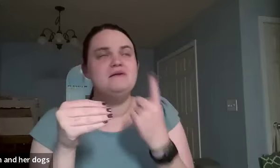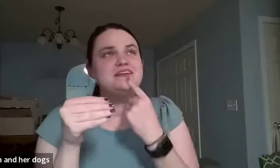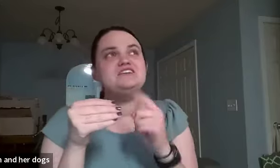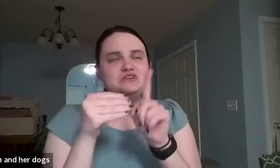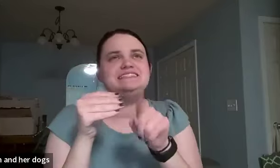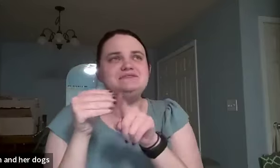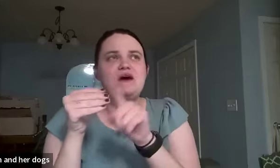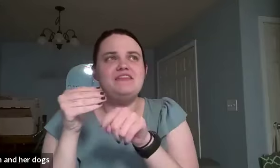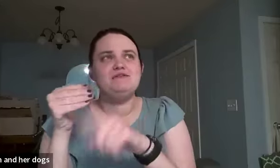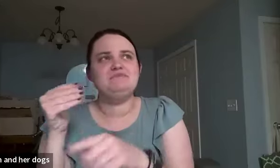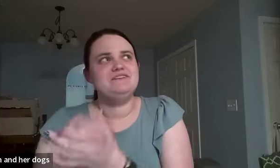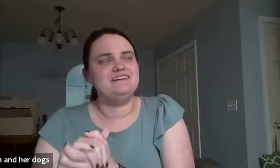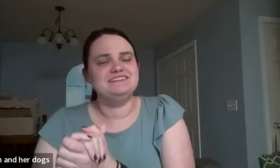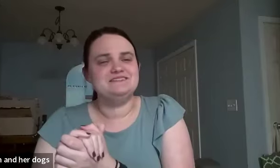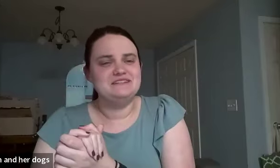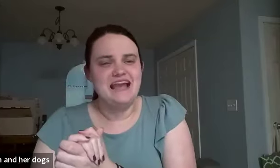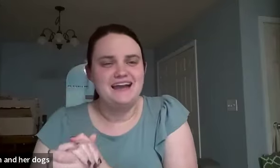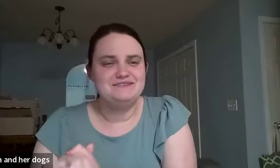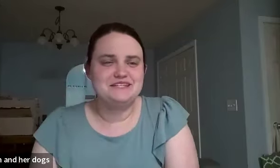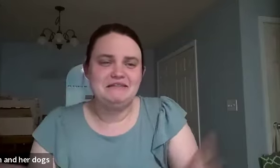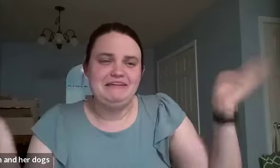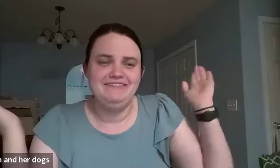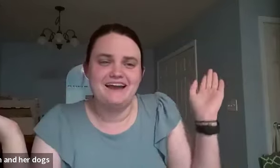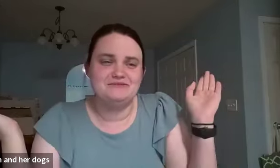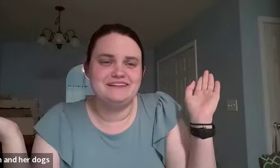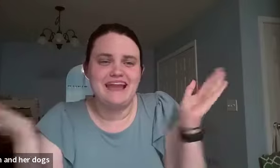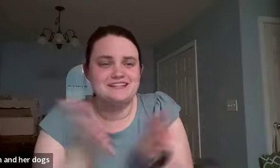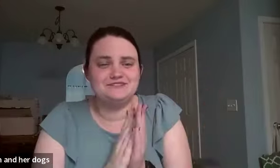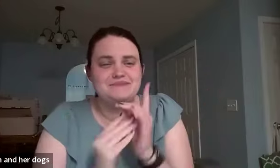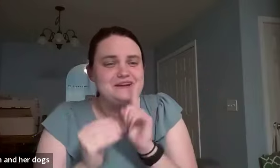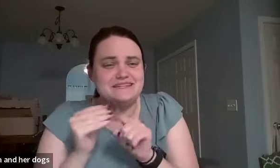I mean, I could see why that would be very insulting. I'm just like, I don't really ask for tomatoes